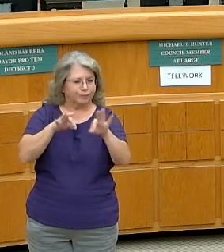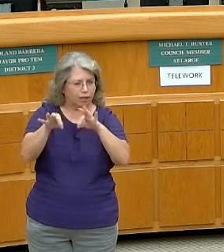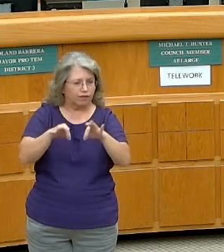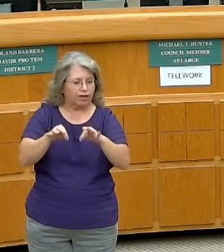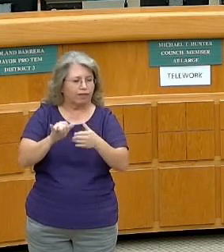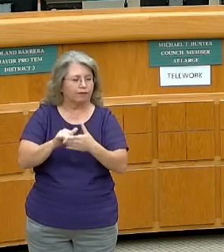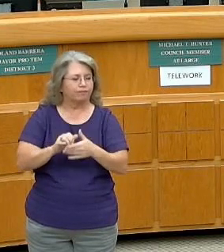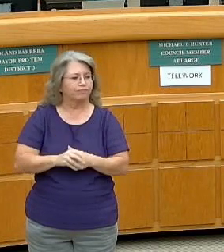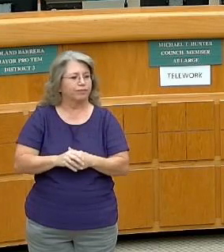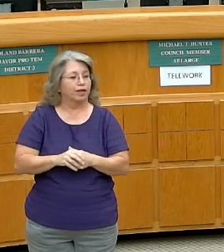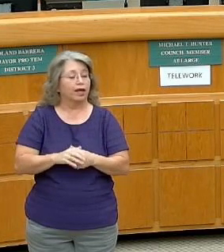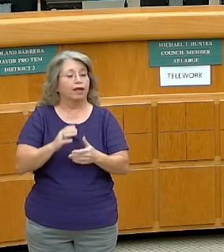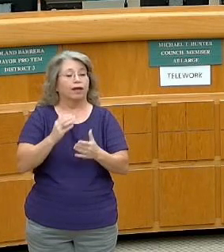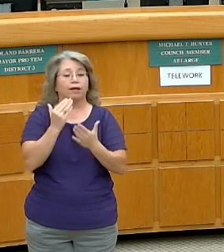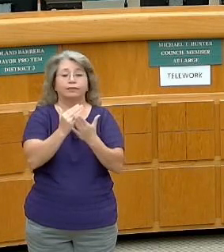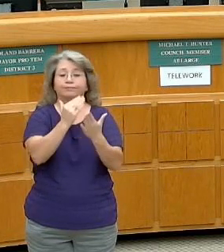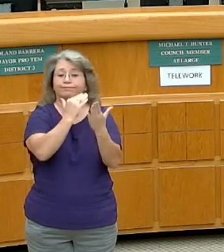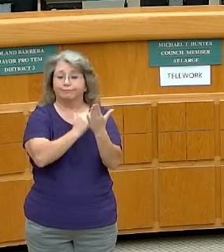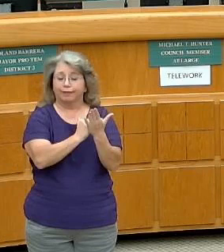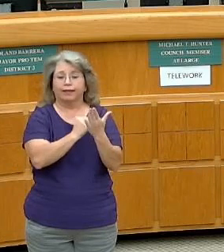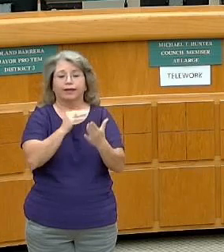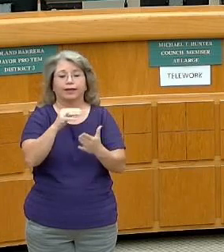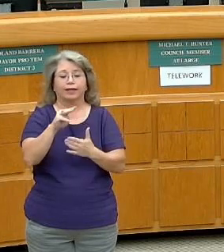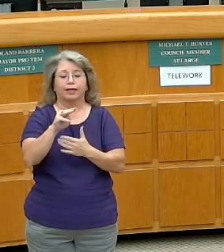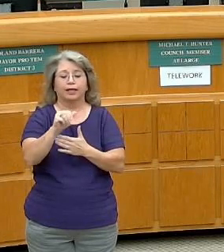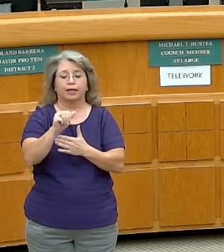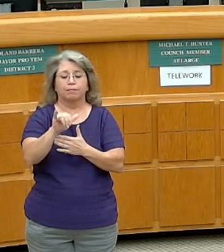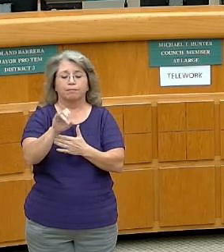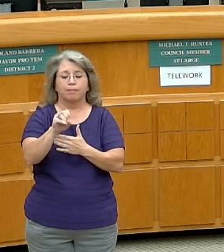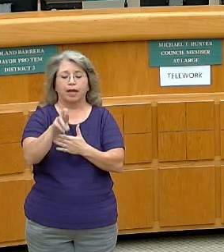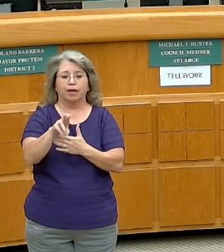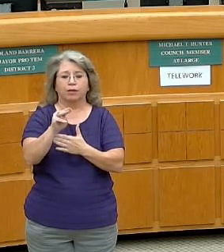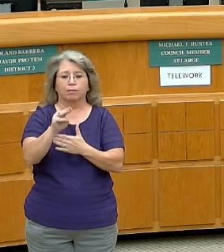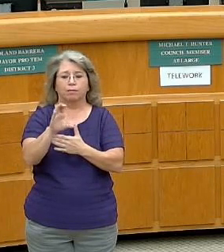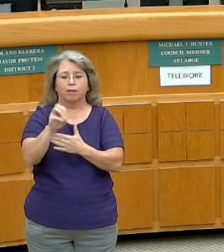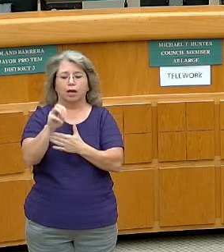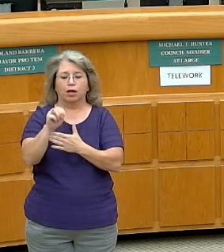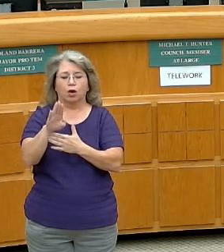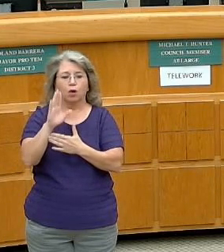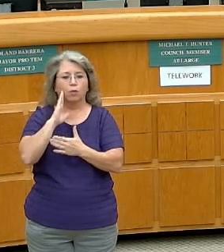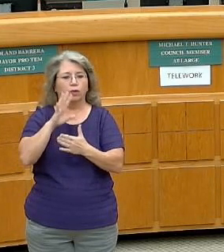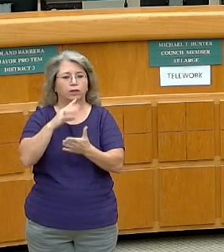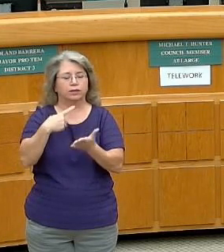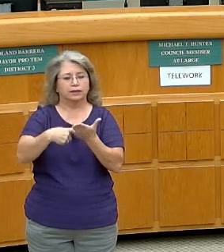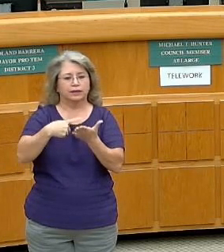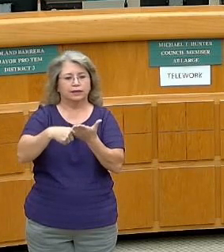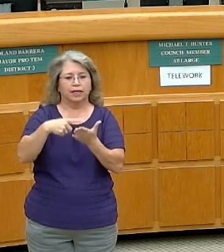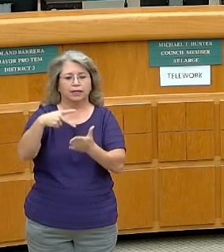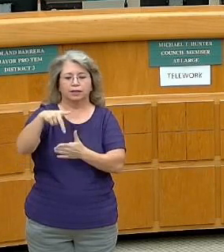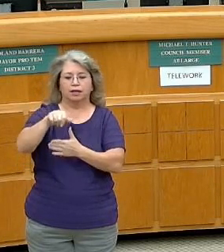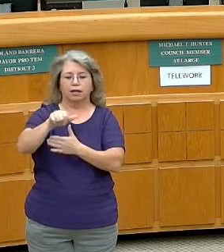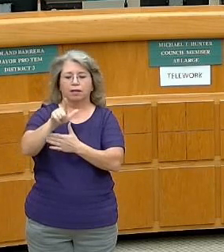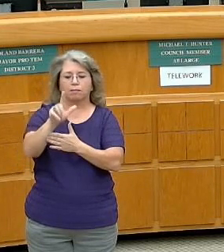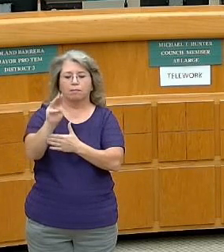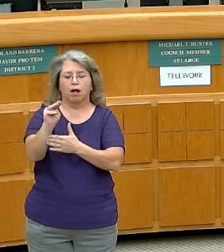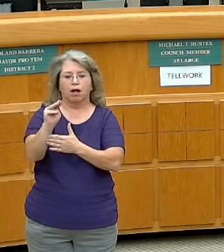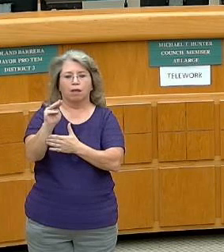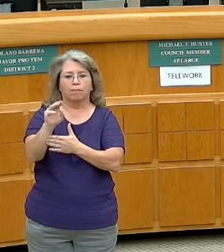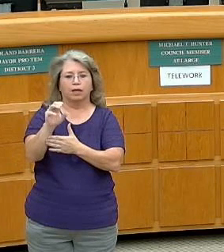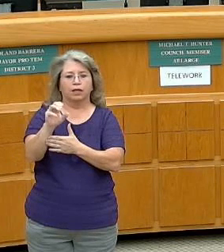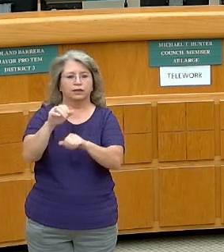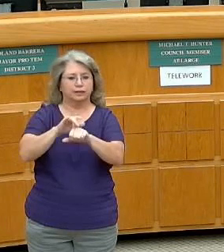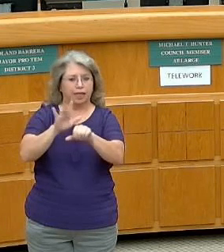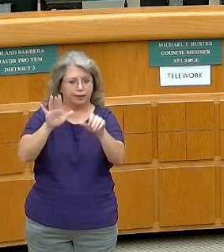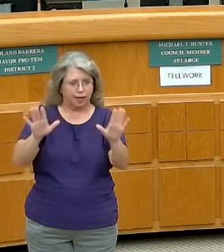Mayor McComb will talk about Palm Sunday, which is this Sunday, and we have been in touch with the